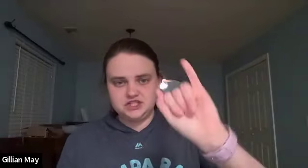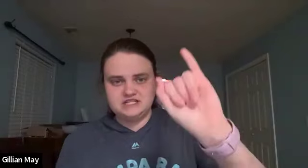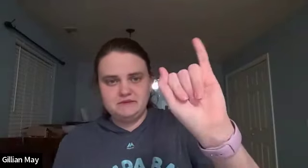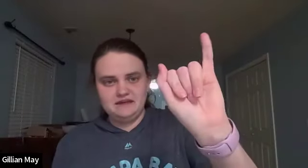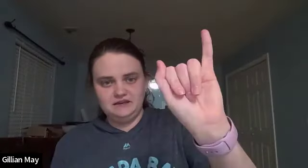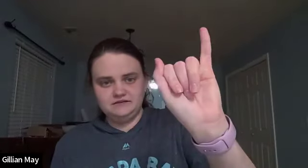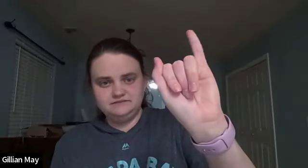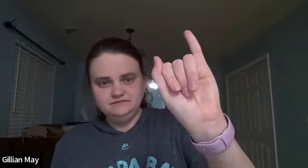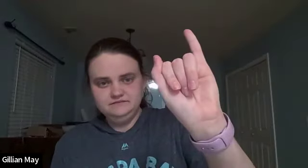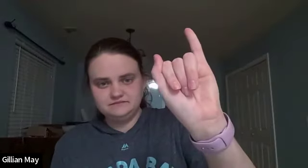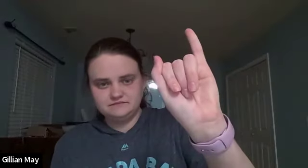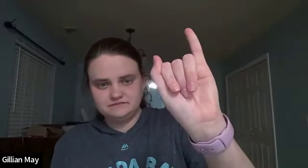Just the pinky.